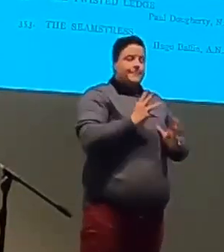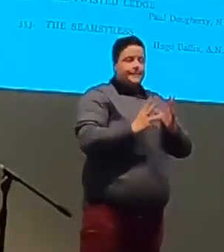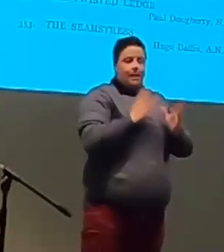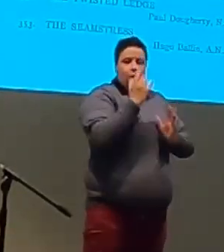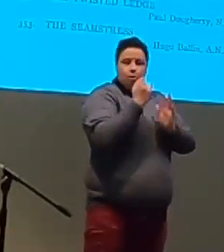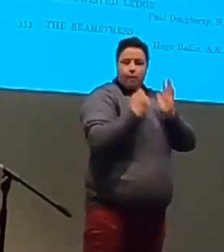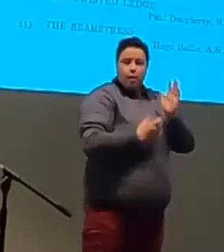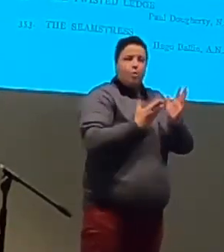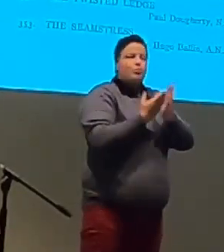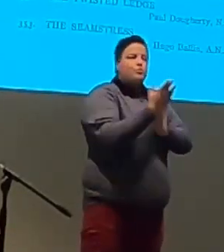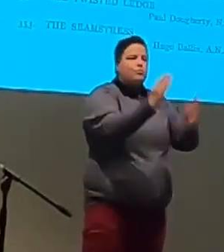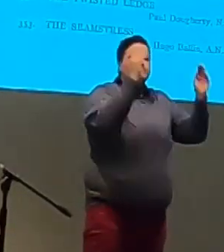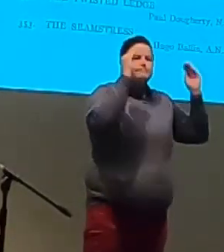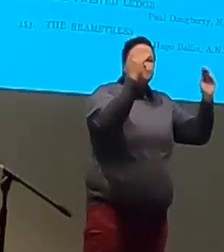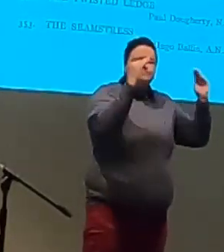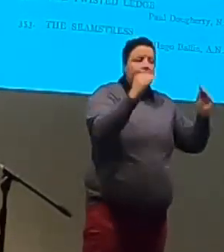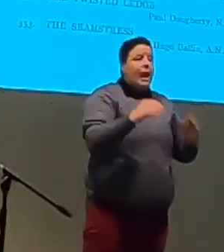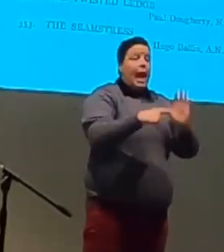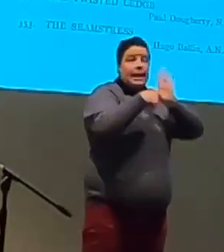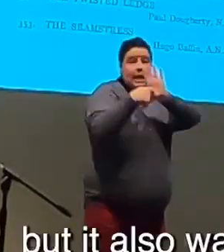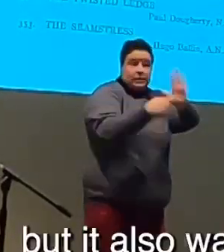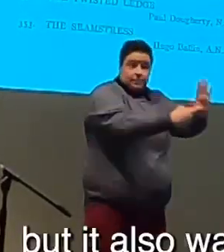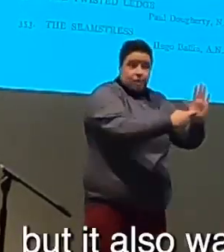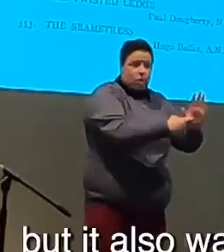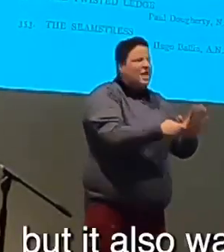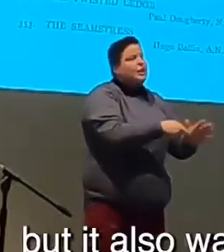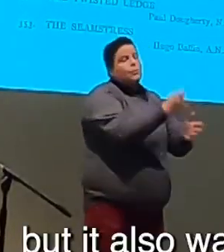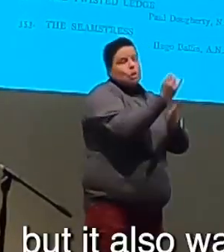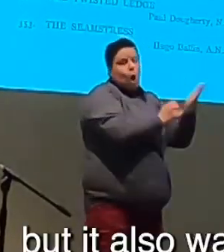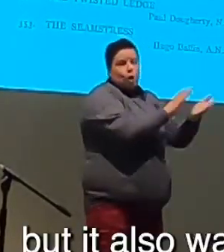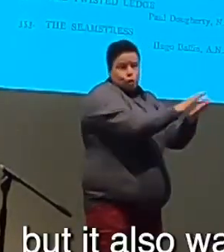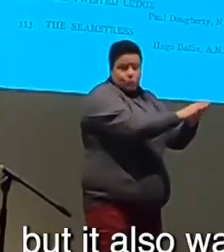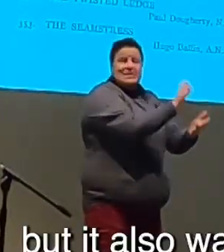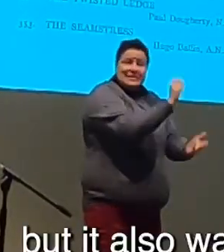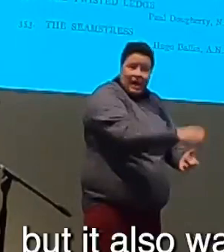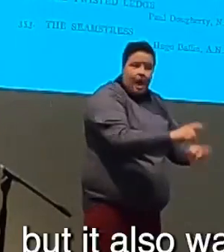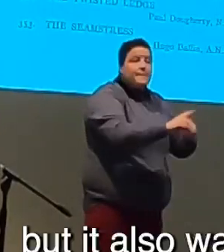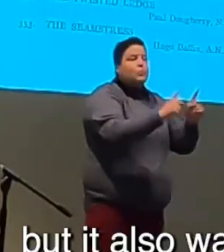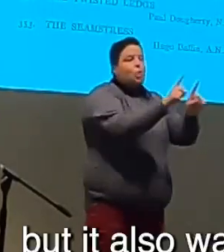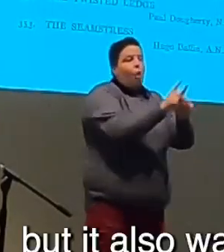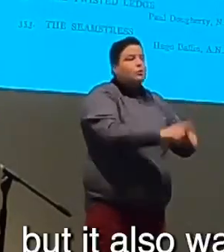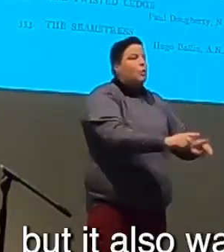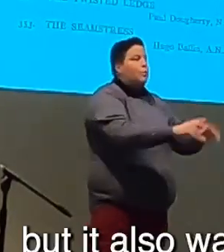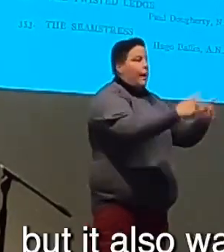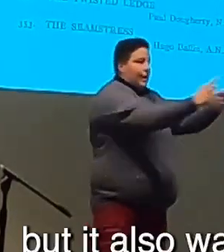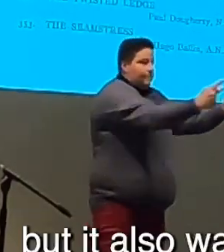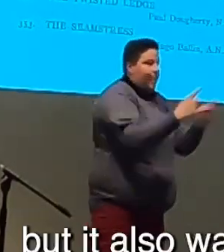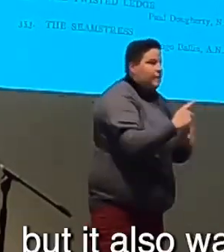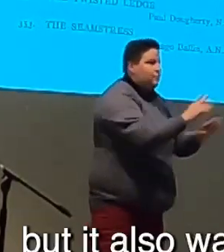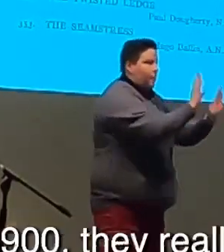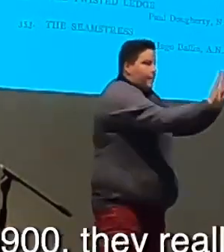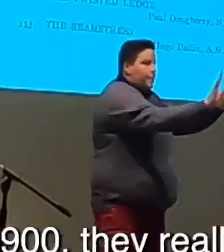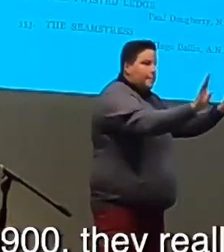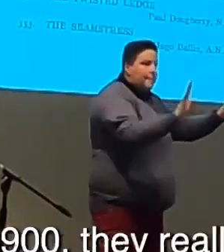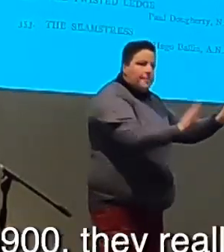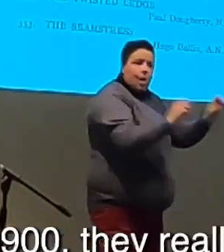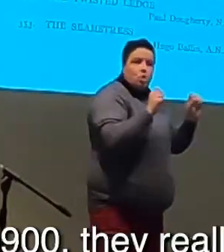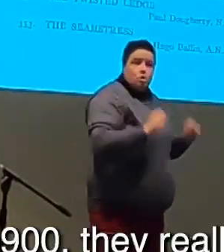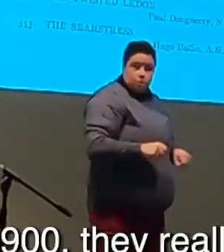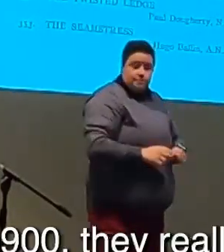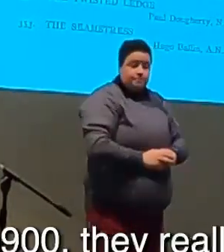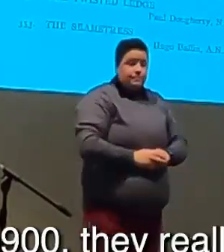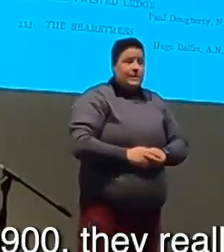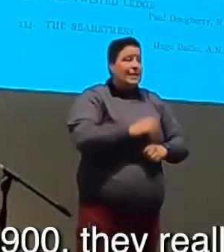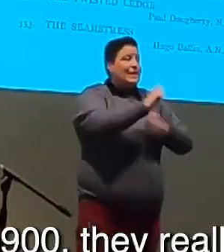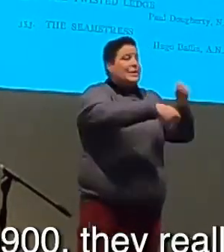through instruction and exhibition. So this was an art school, but it also was an exhibition space as well. By